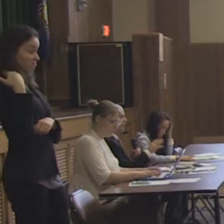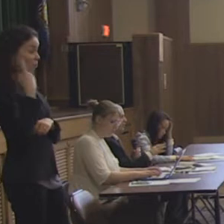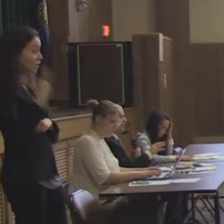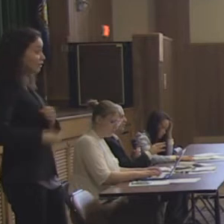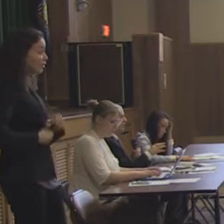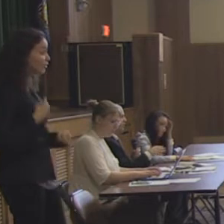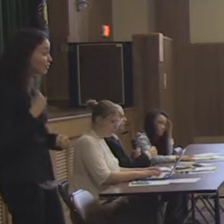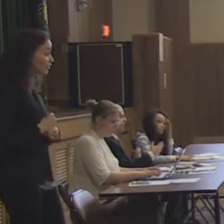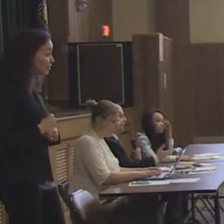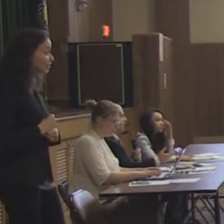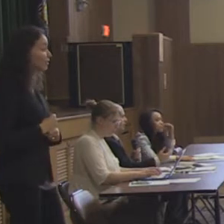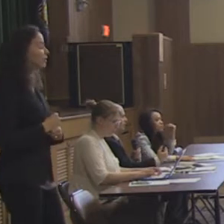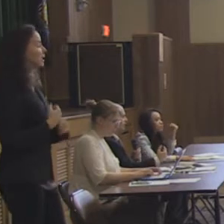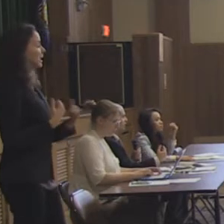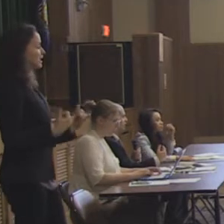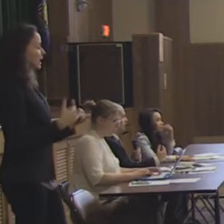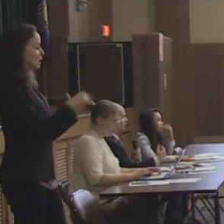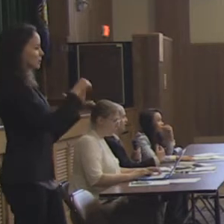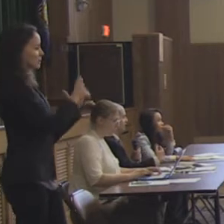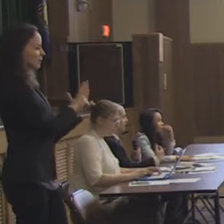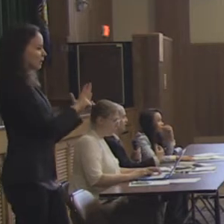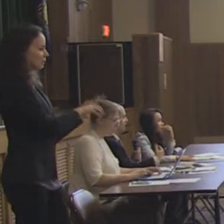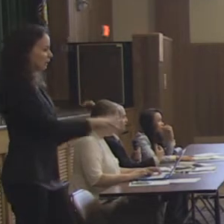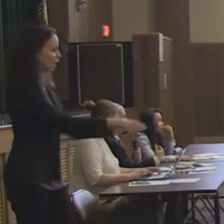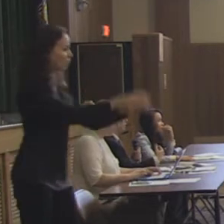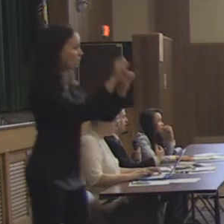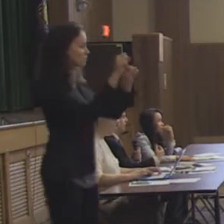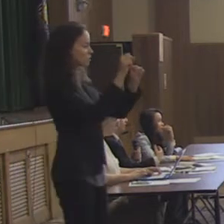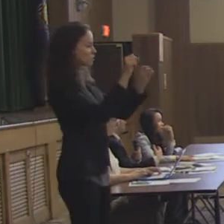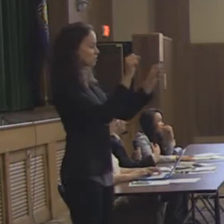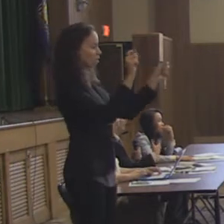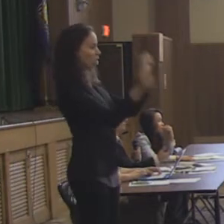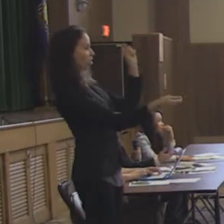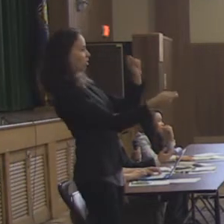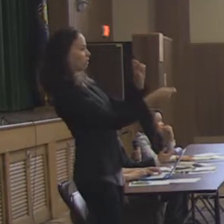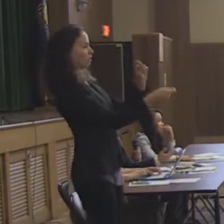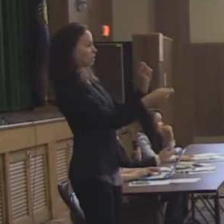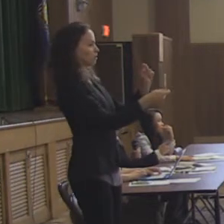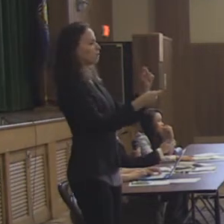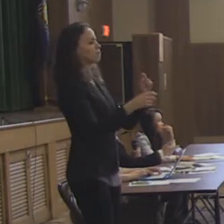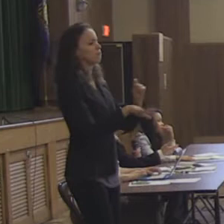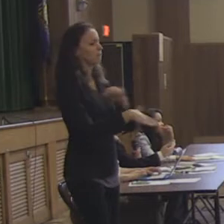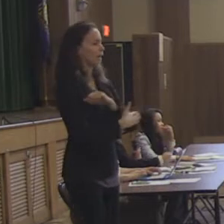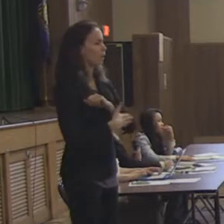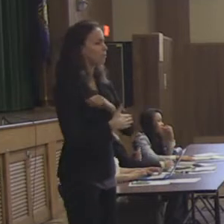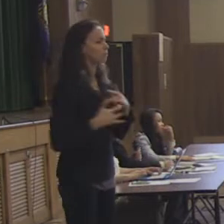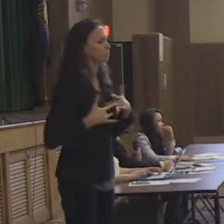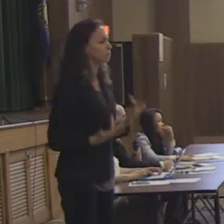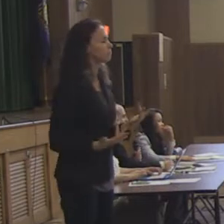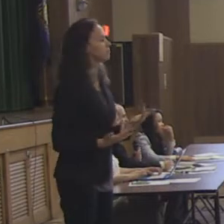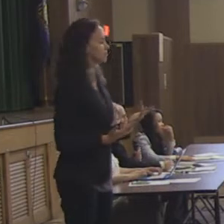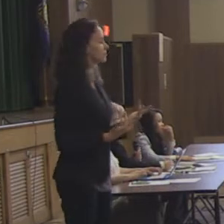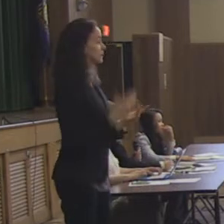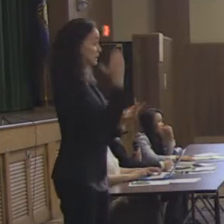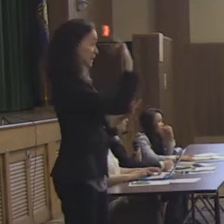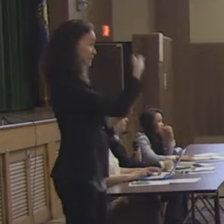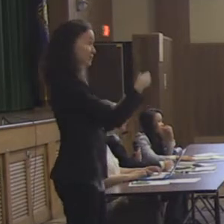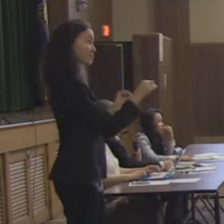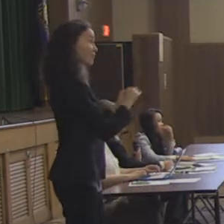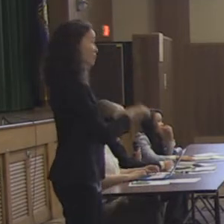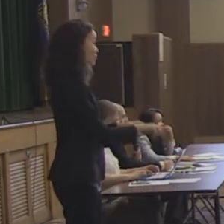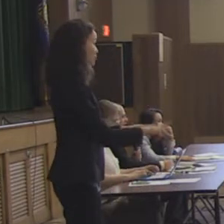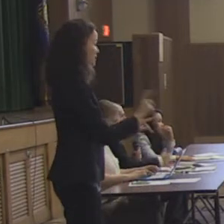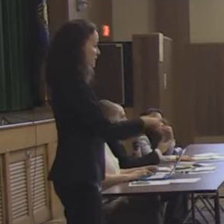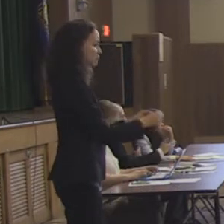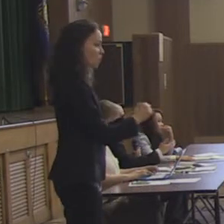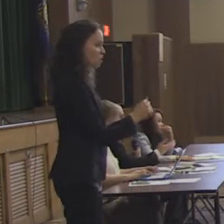know, now with the transition with the state takeover, we want to know exactly what's happening in the county, but it sounds like, you know, we need more opportunity for public input.